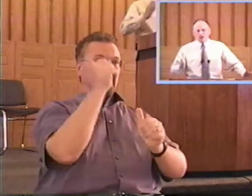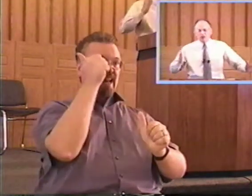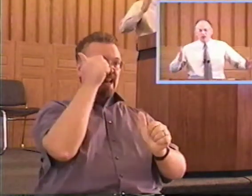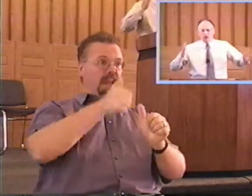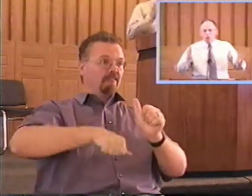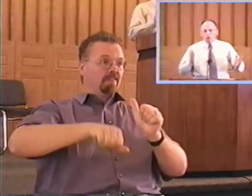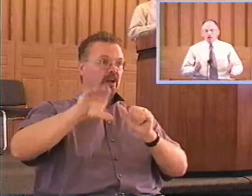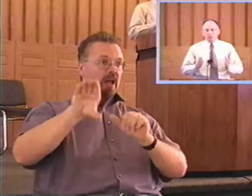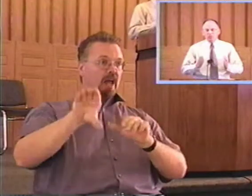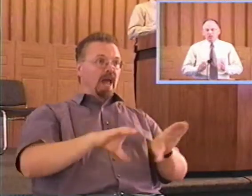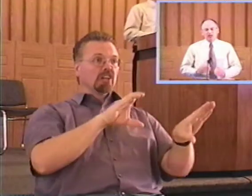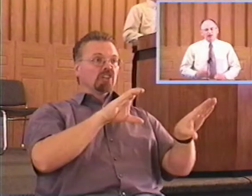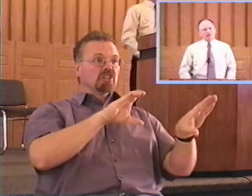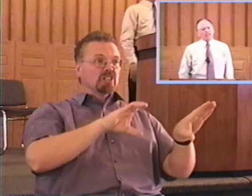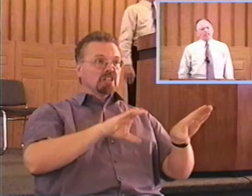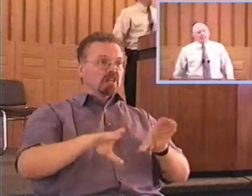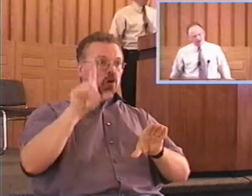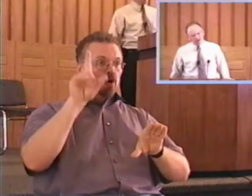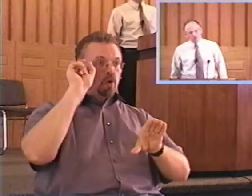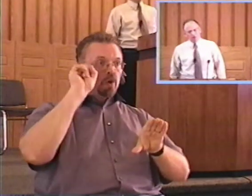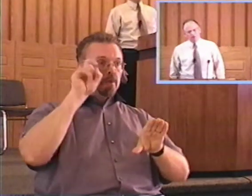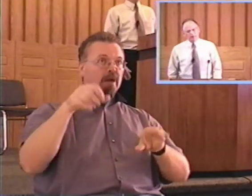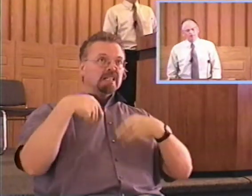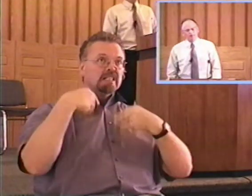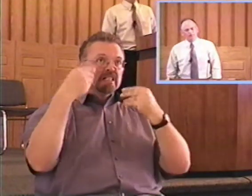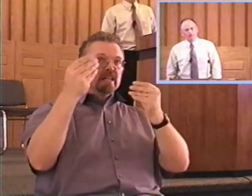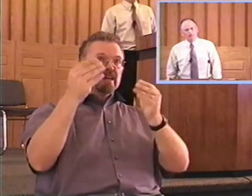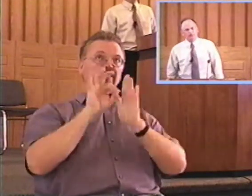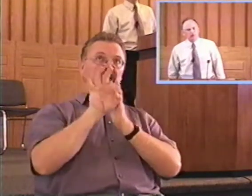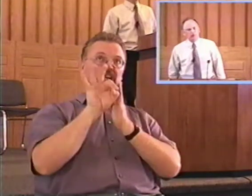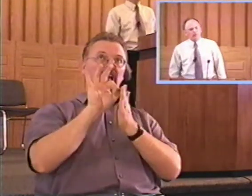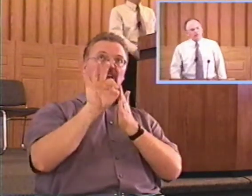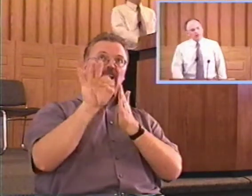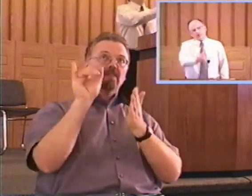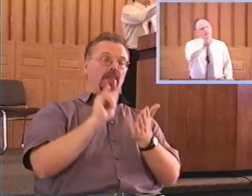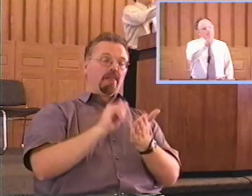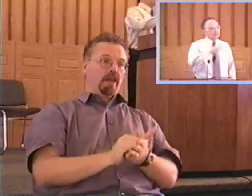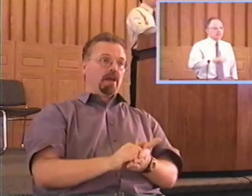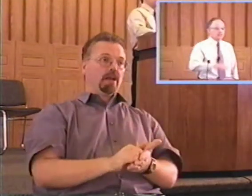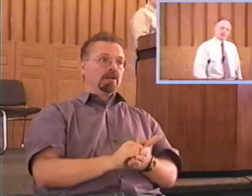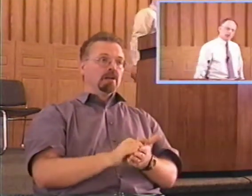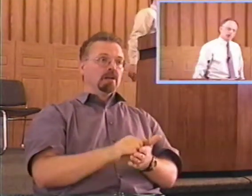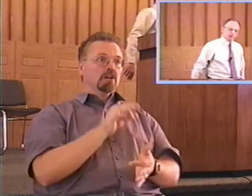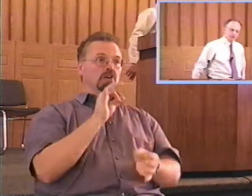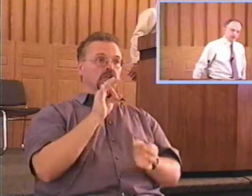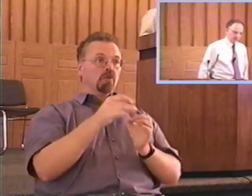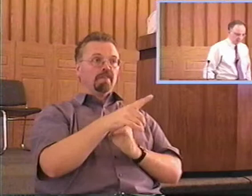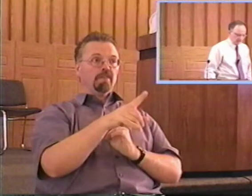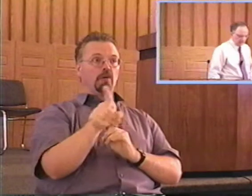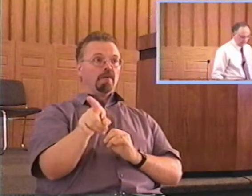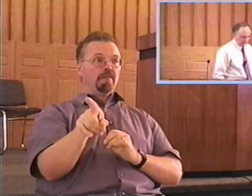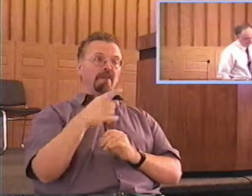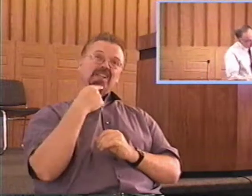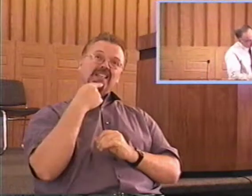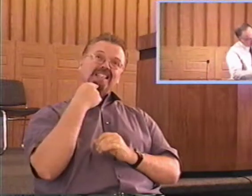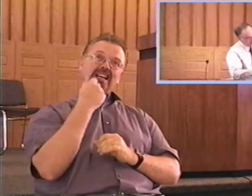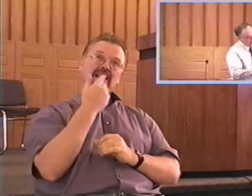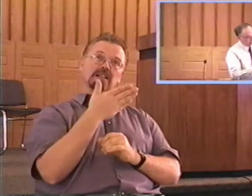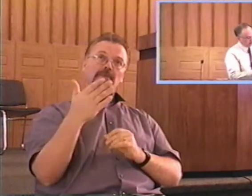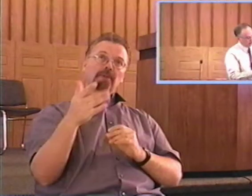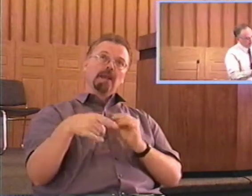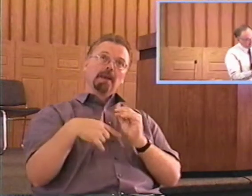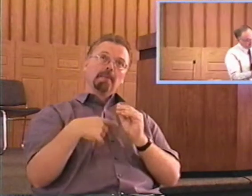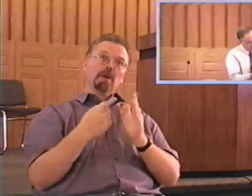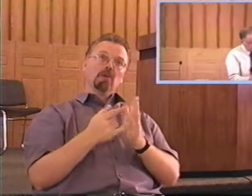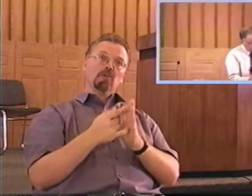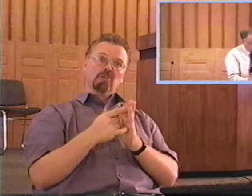single action, one must give an account. So have you ever said something about somebody, and it got